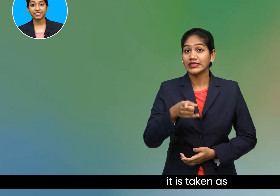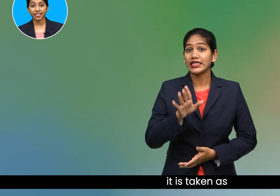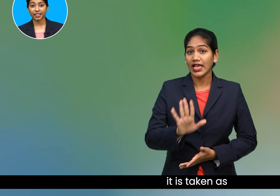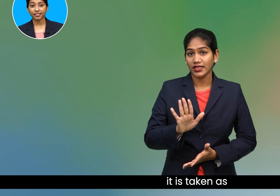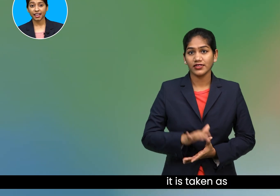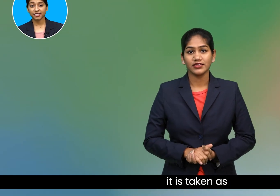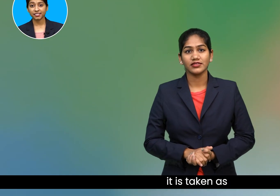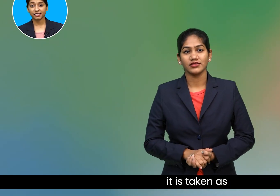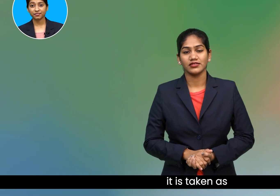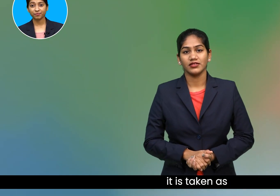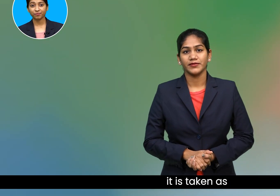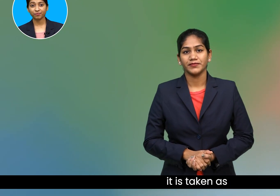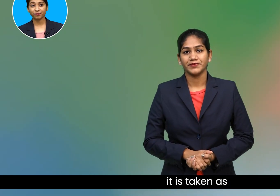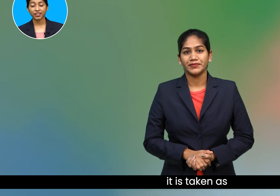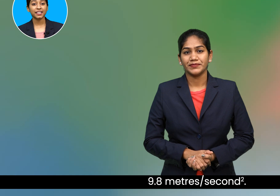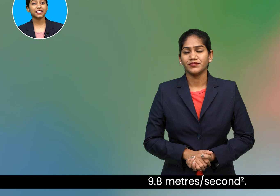it is taken as